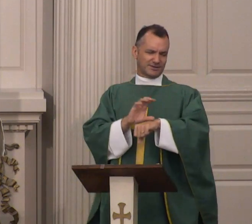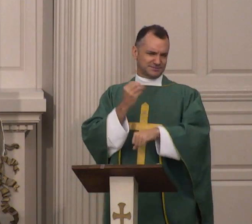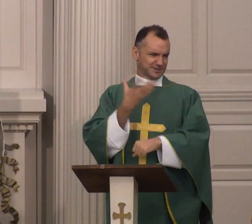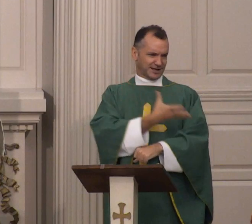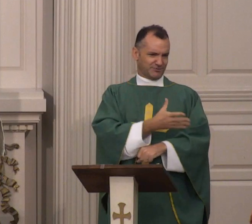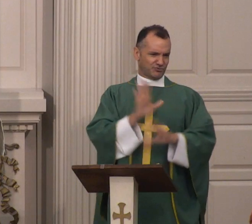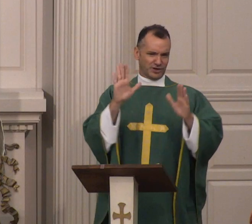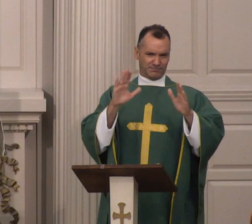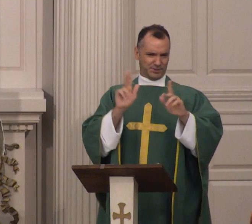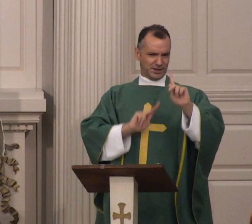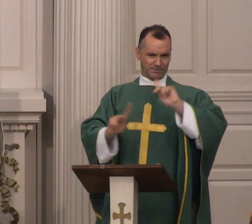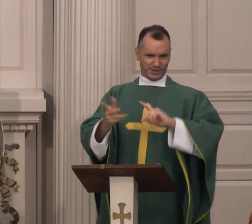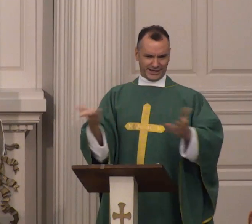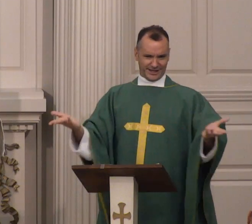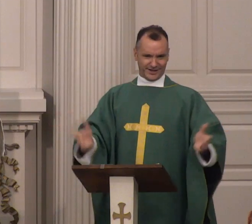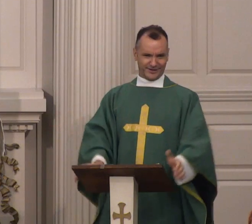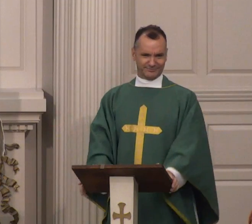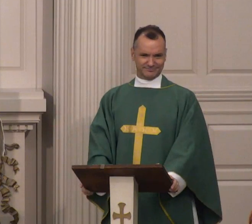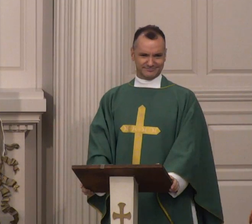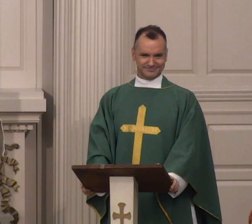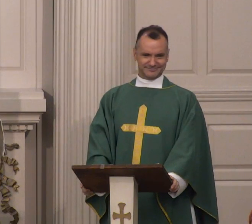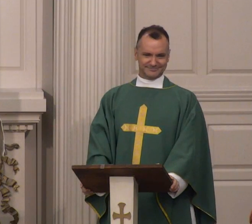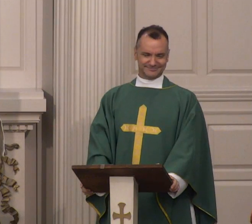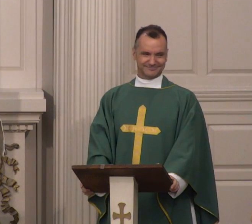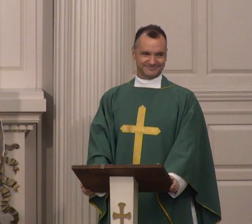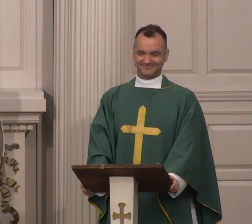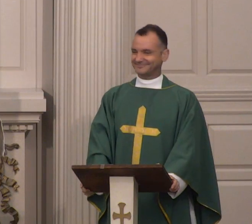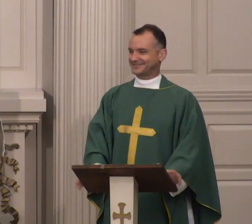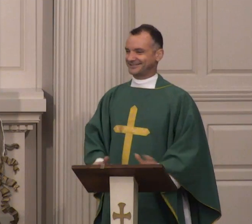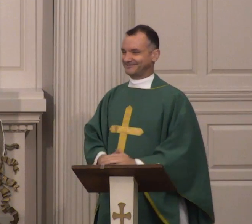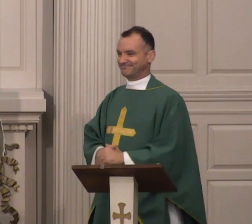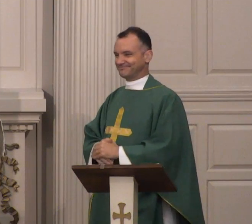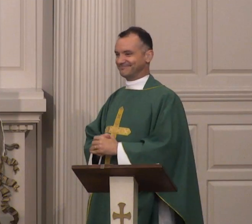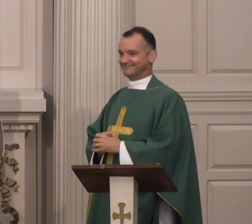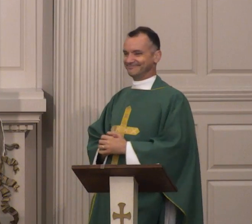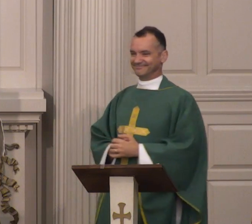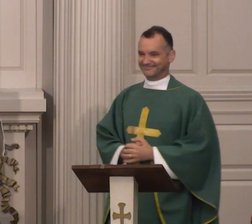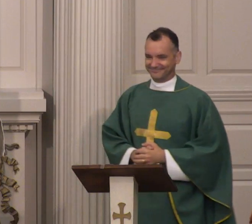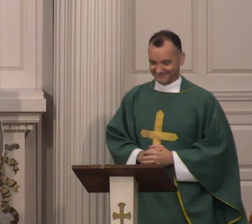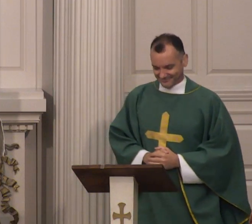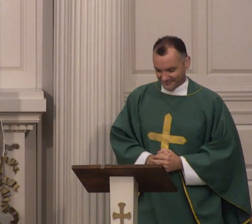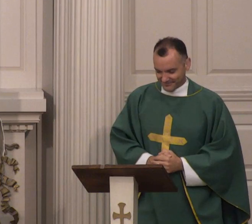And this is an awesome parish, Father Gerald. Just so you know, these people here are fantastic.